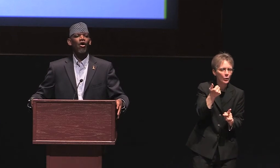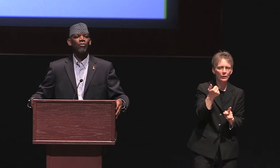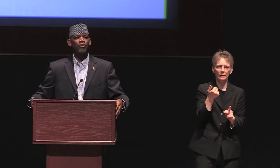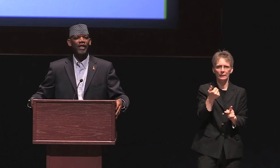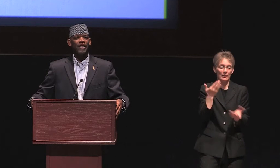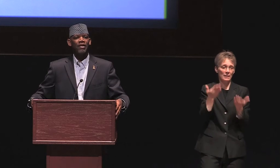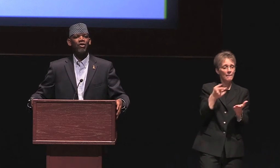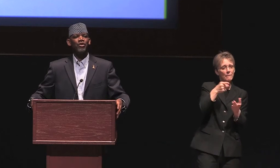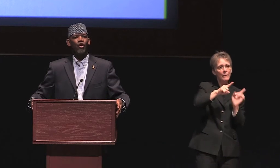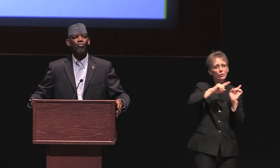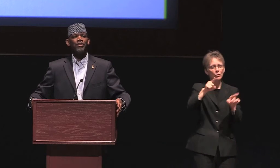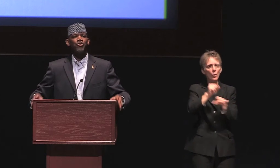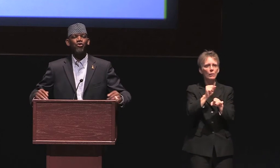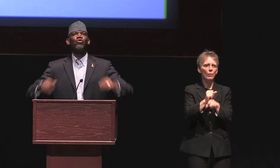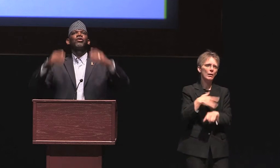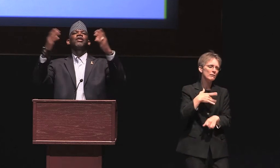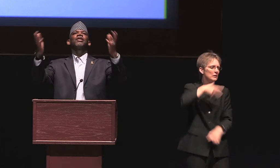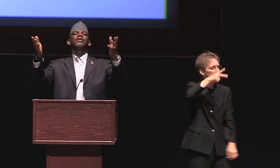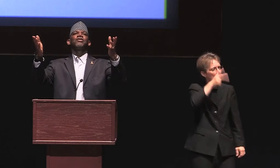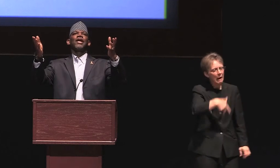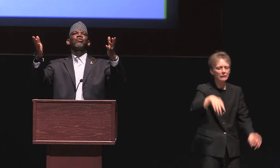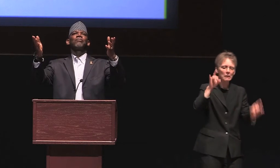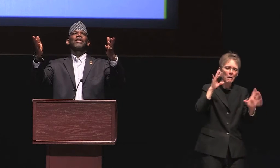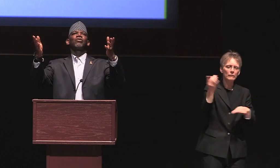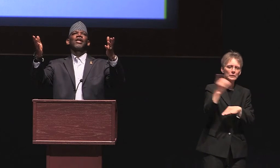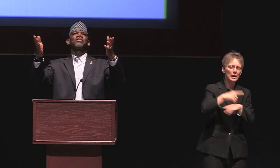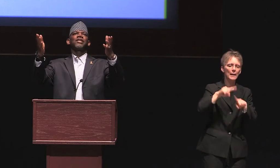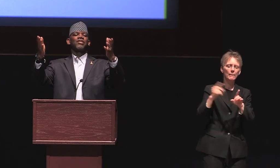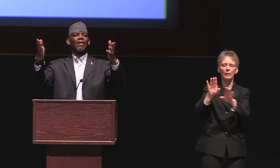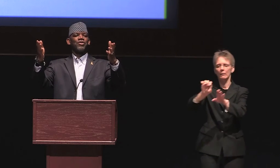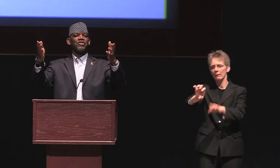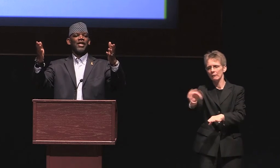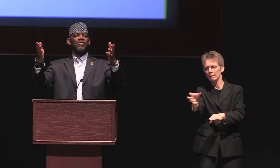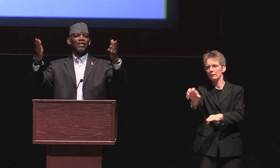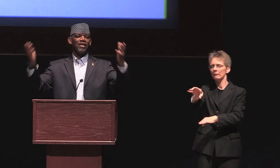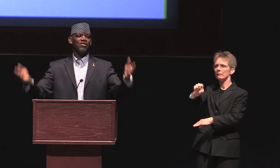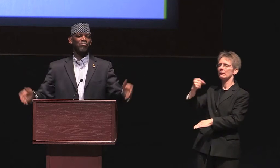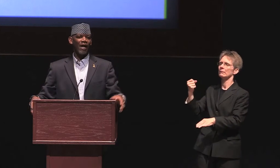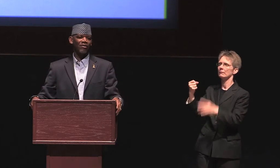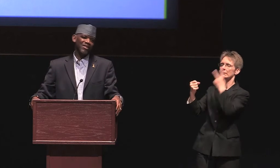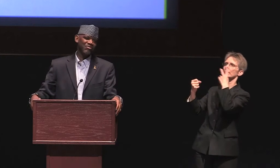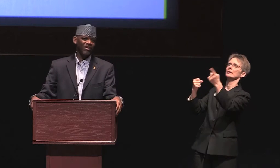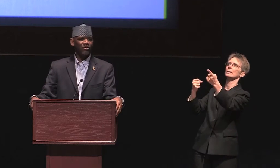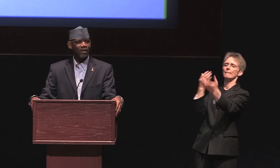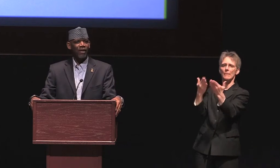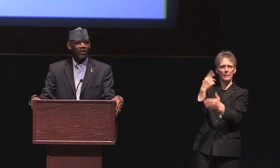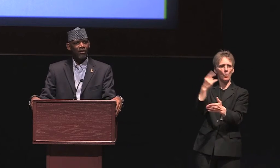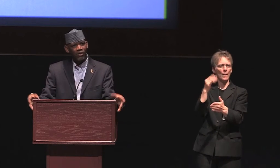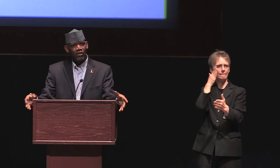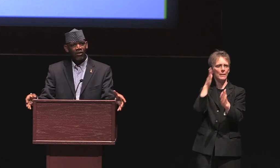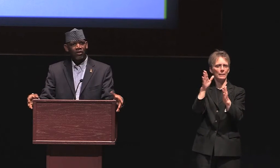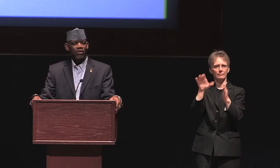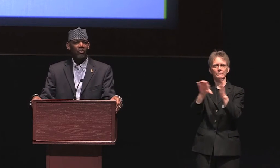and it was a horrible day, but when you opened your door, you had one of my collages at the top of your stairs, and that made you smile. It made you feel a little bit